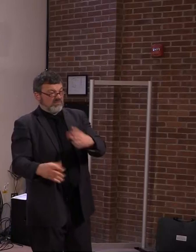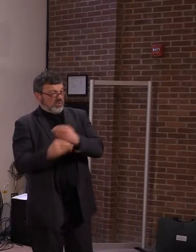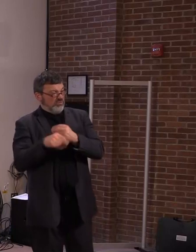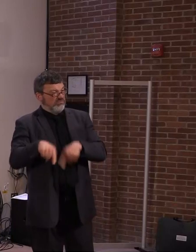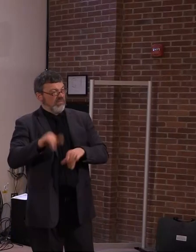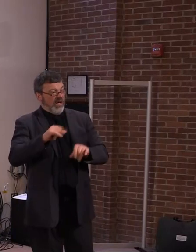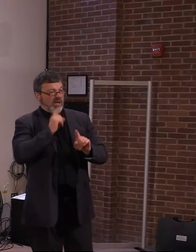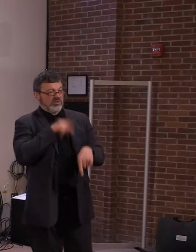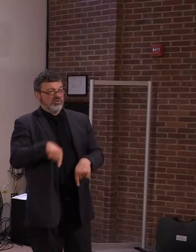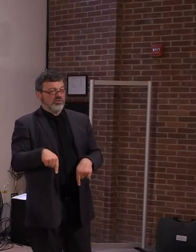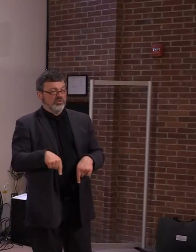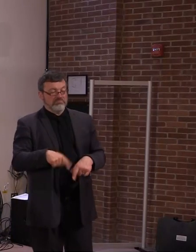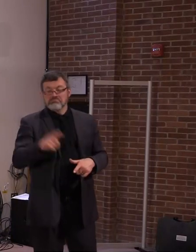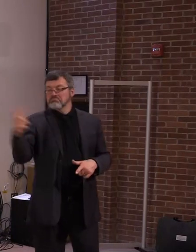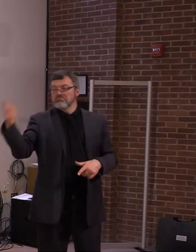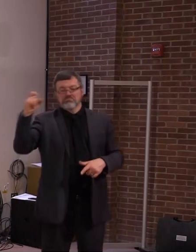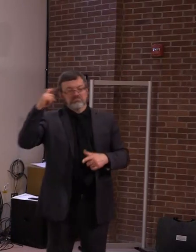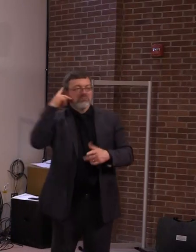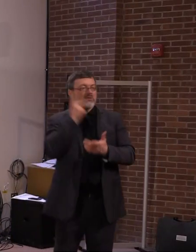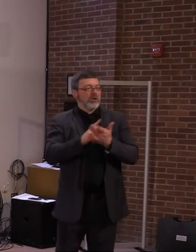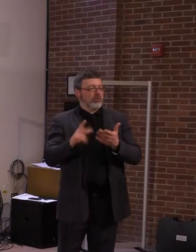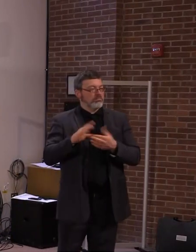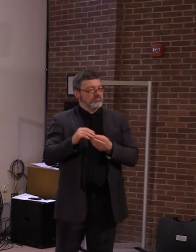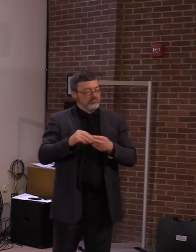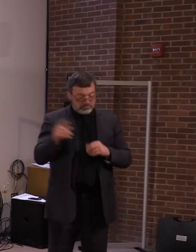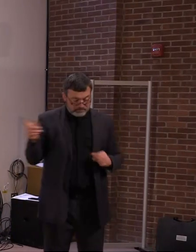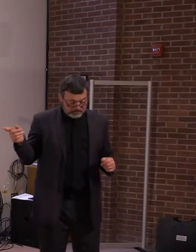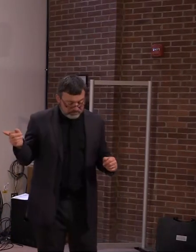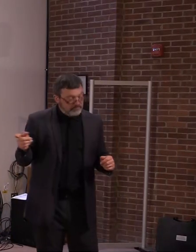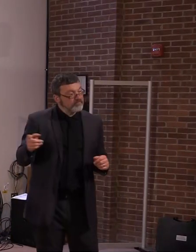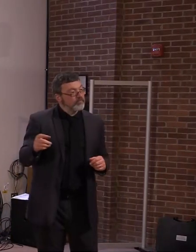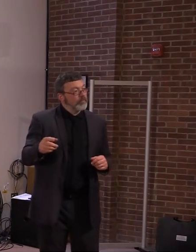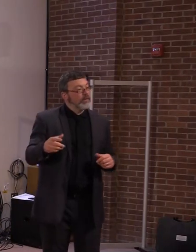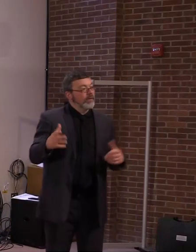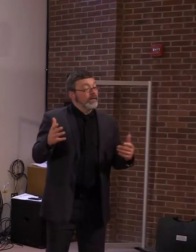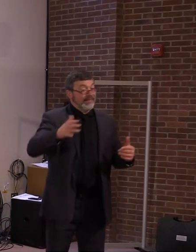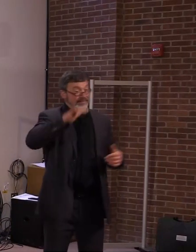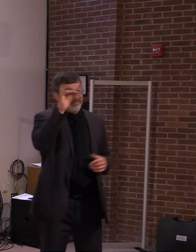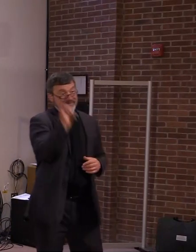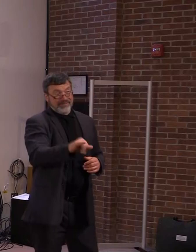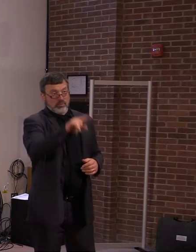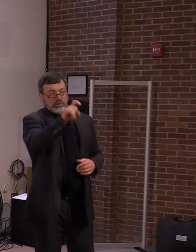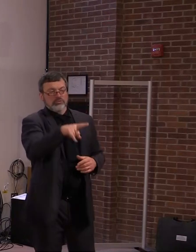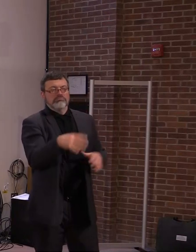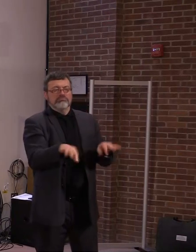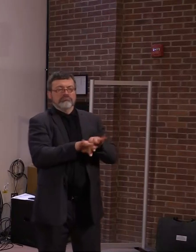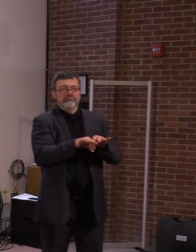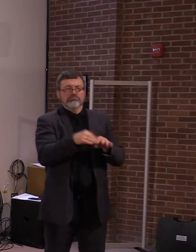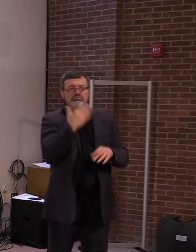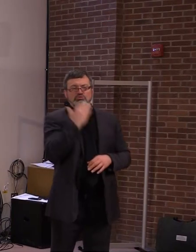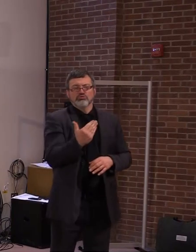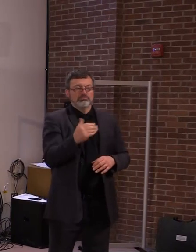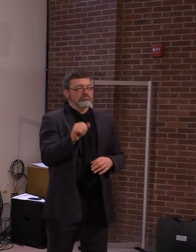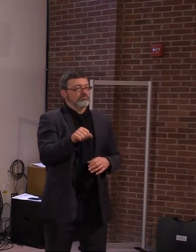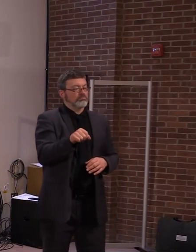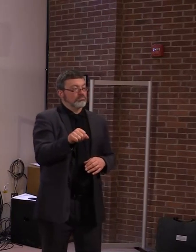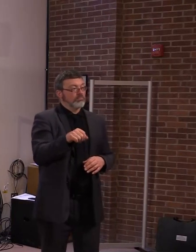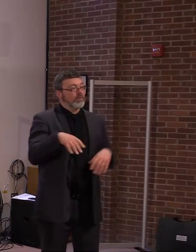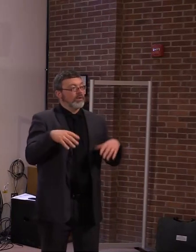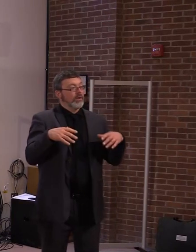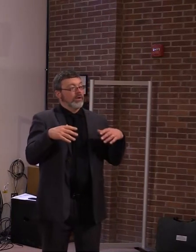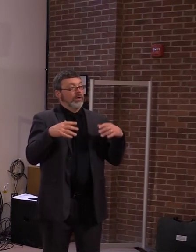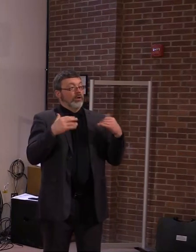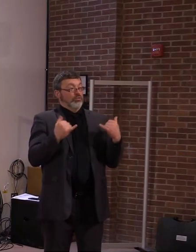Thanks, Ed, for the question. That is a really good question. And today we are actually up in that facility